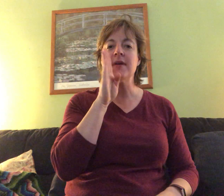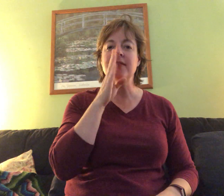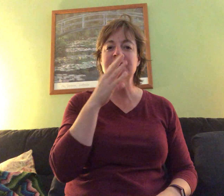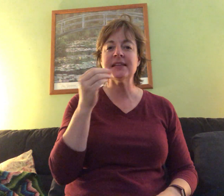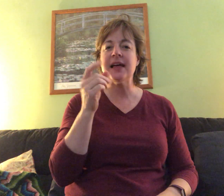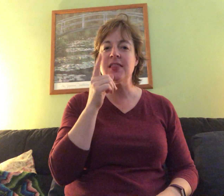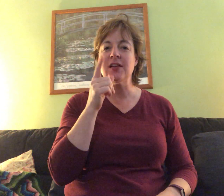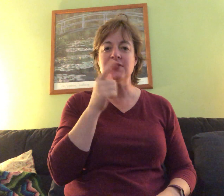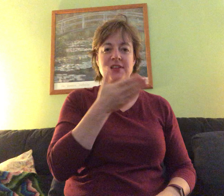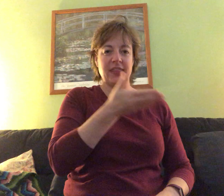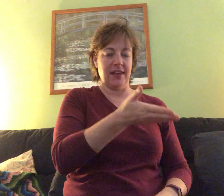well.